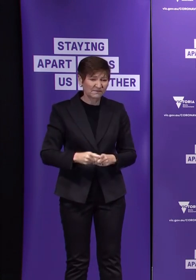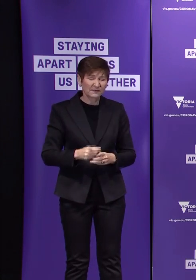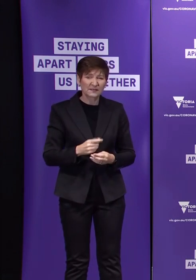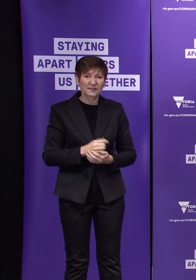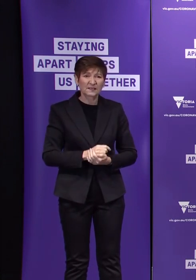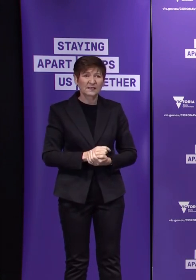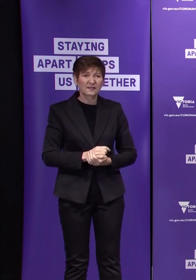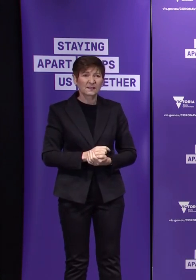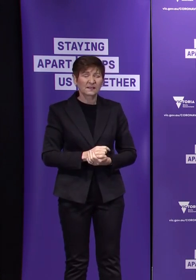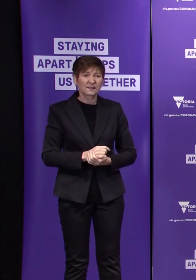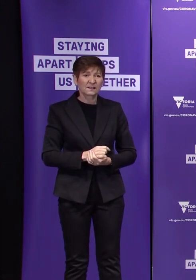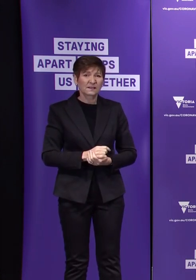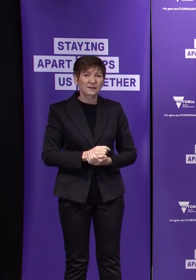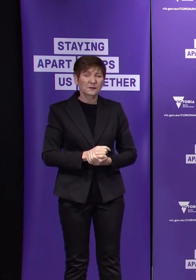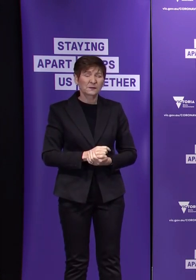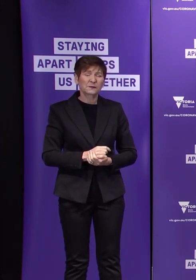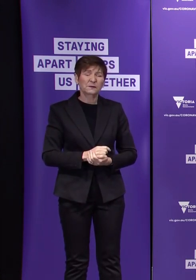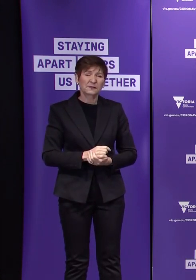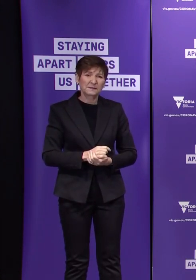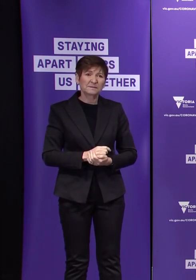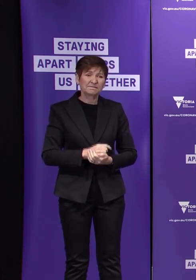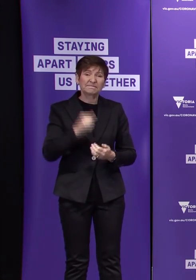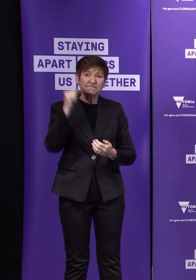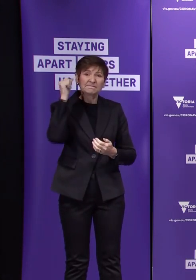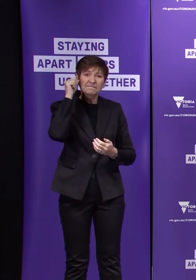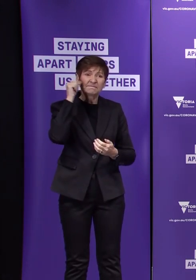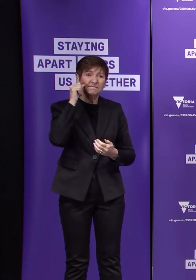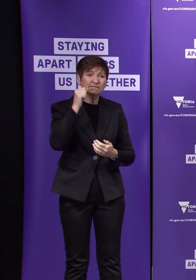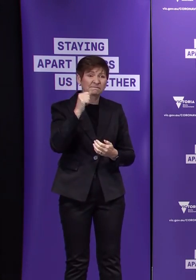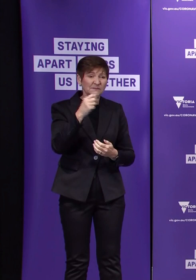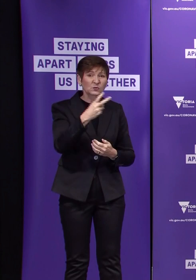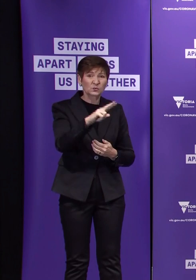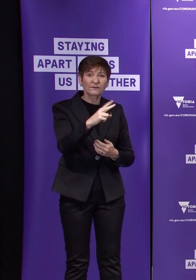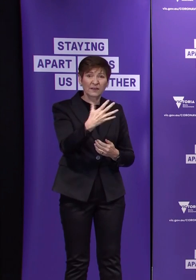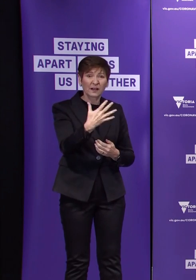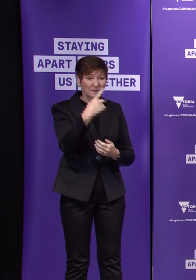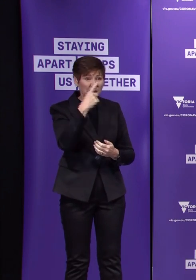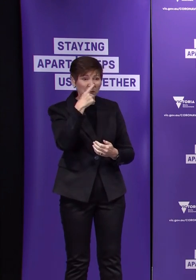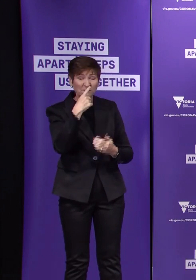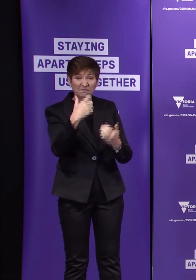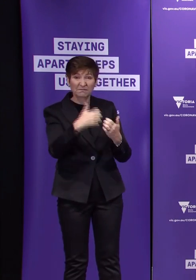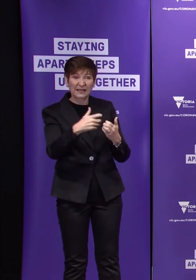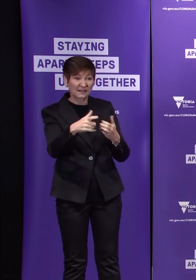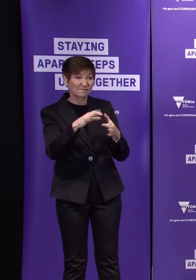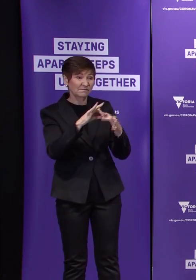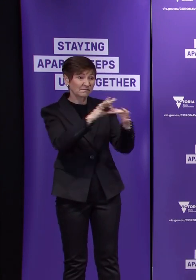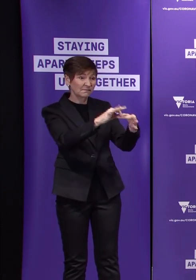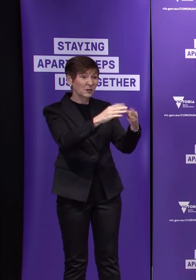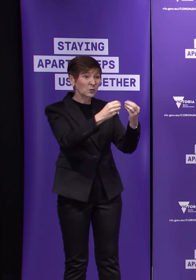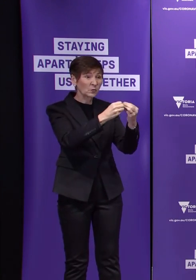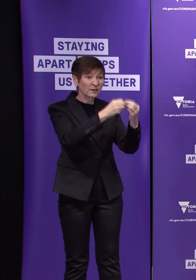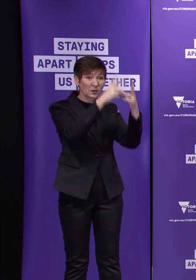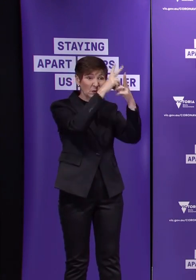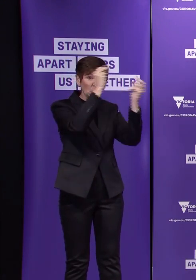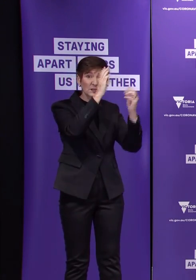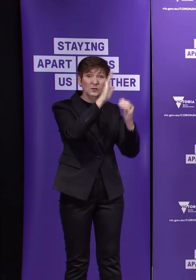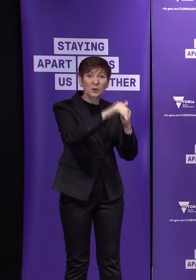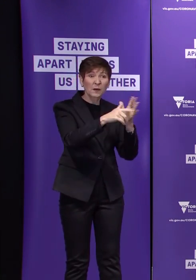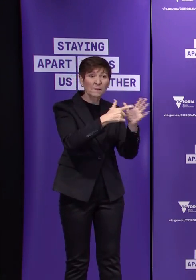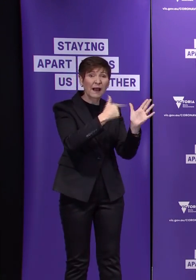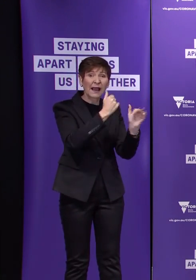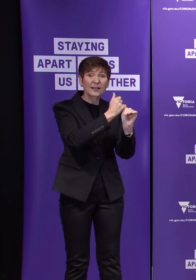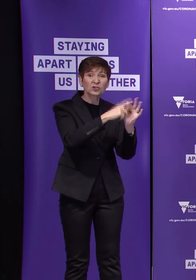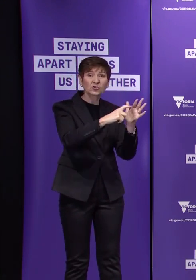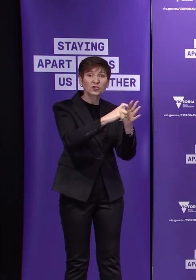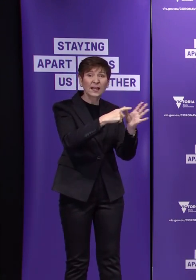of those 25 people are much older and they are connected with aged care, this is not just a challenge for older